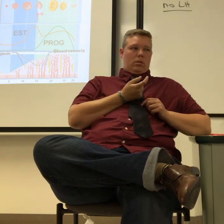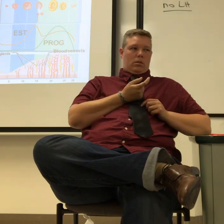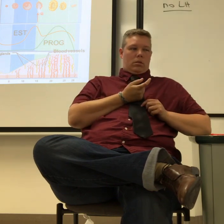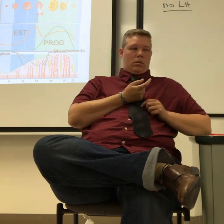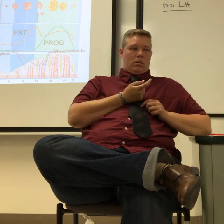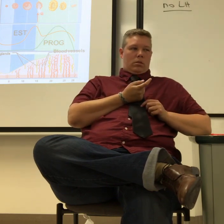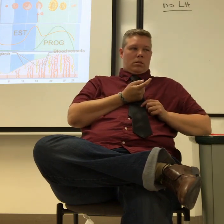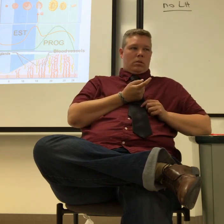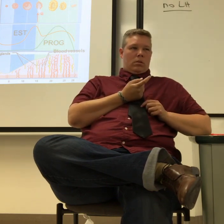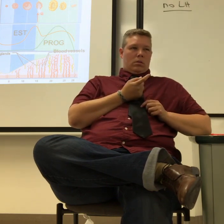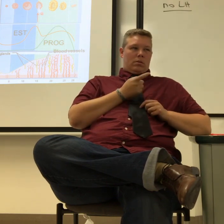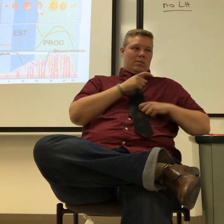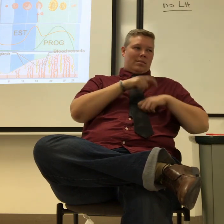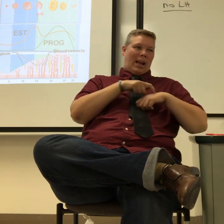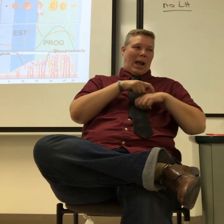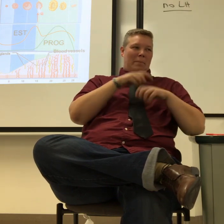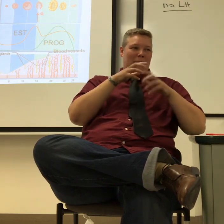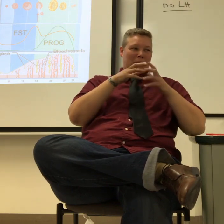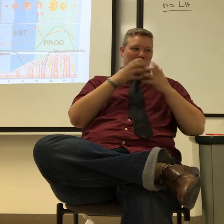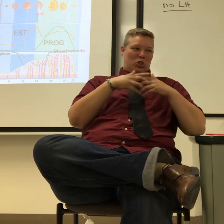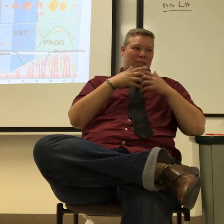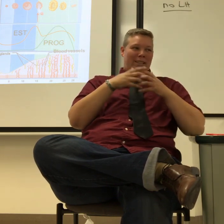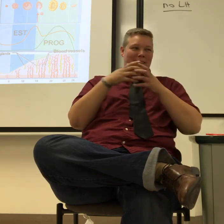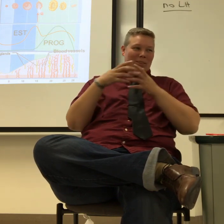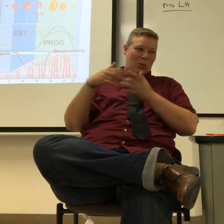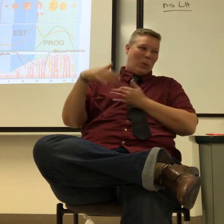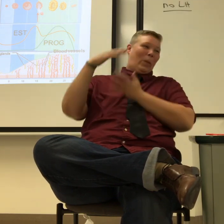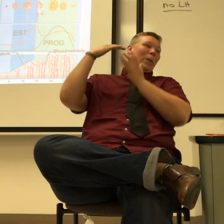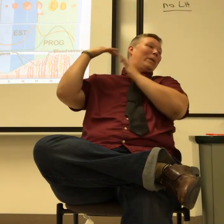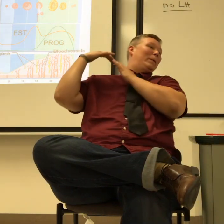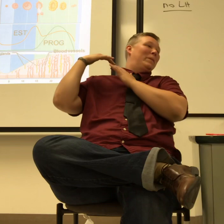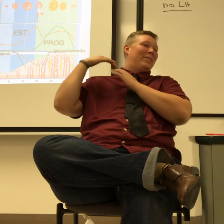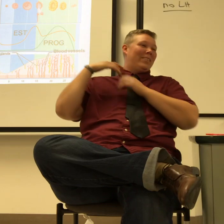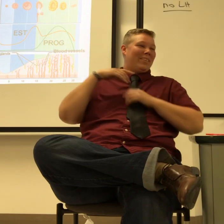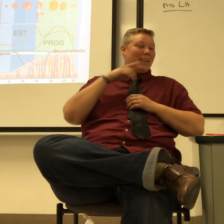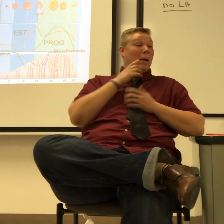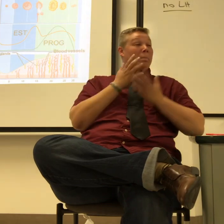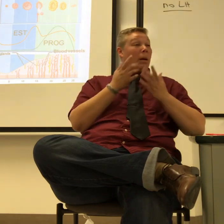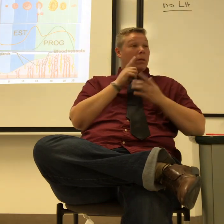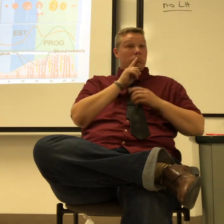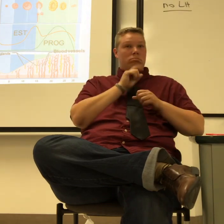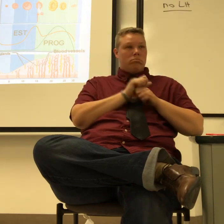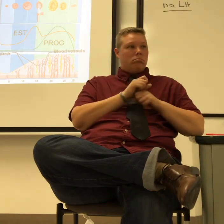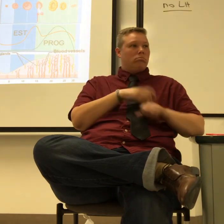Go back in the time machine there. And let's say you were pregnant.